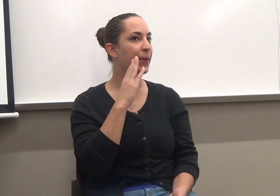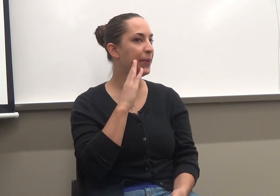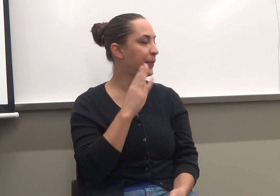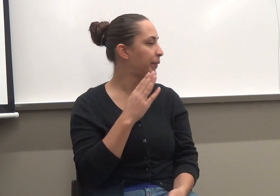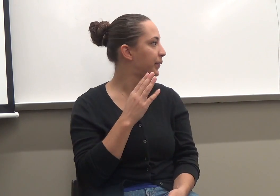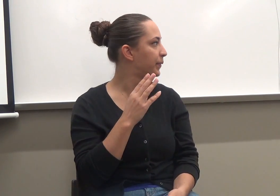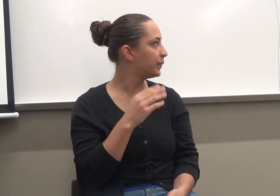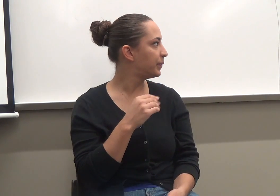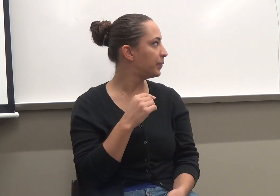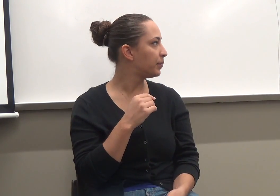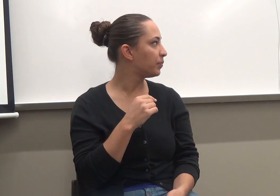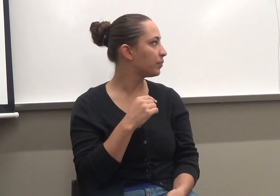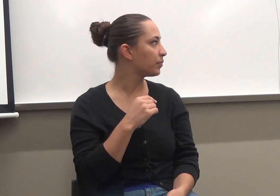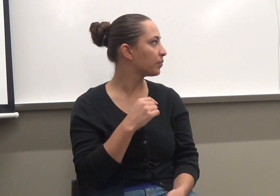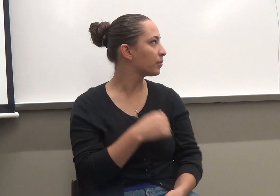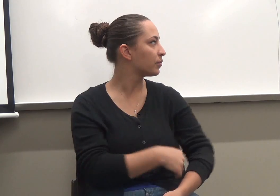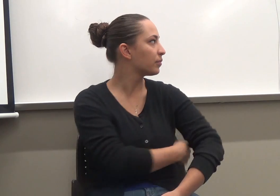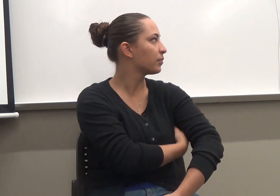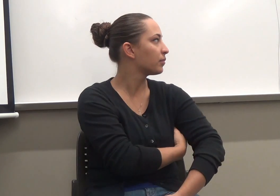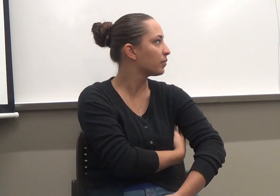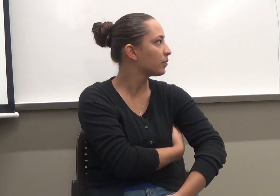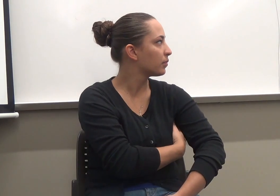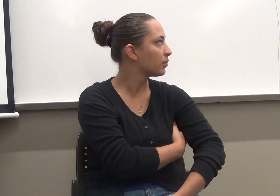well, I wouldn't write that in a paper.